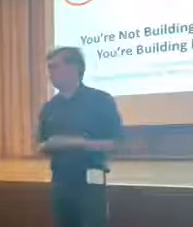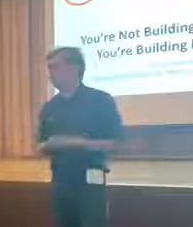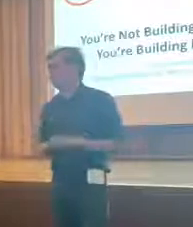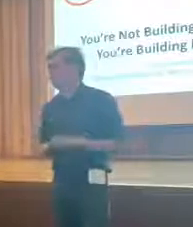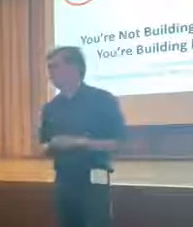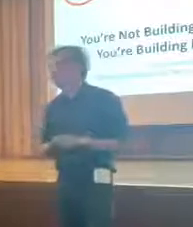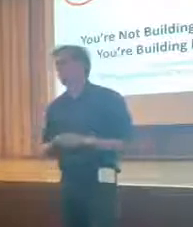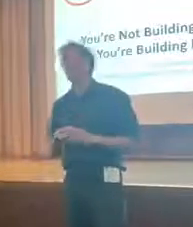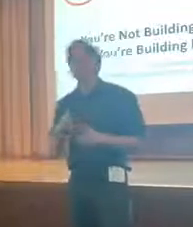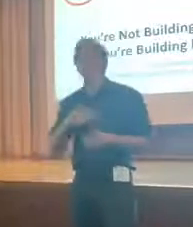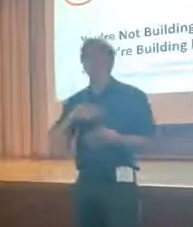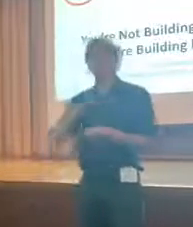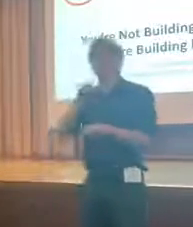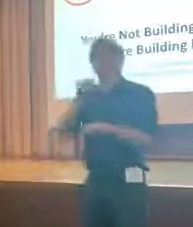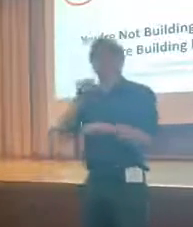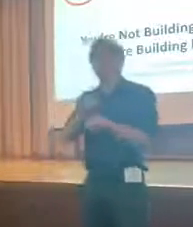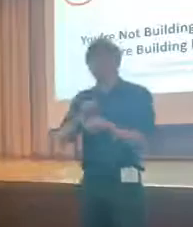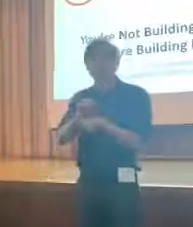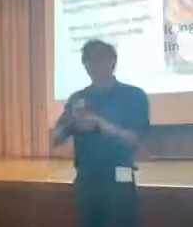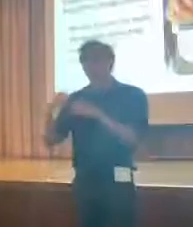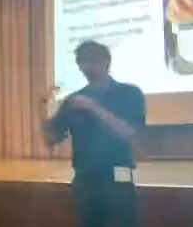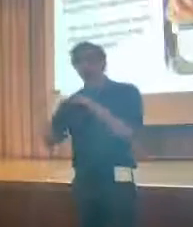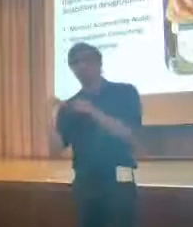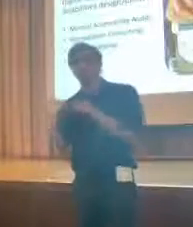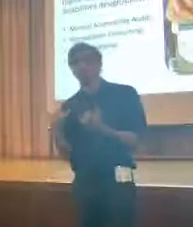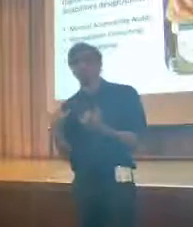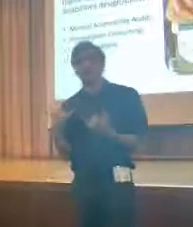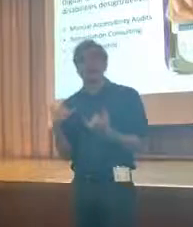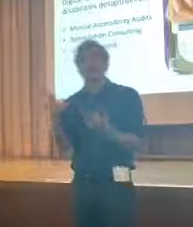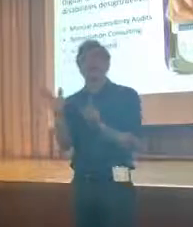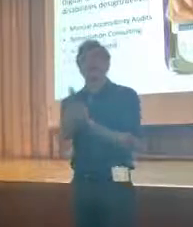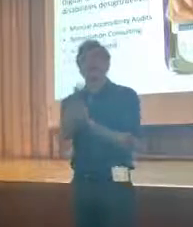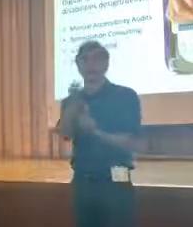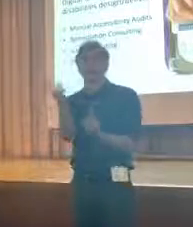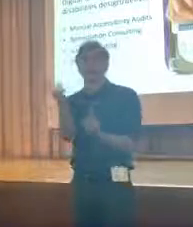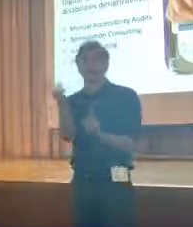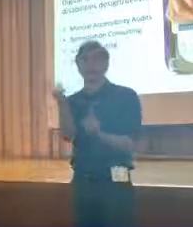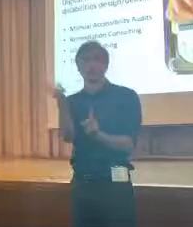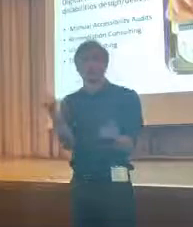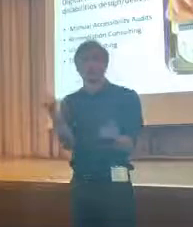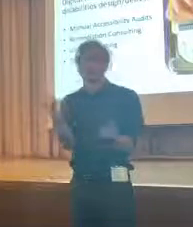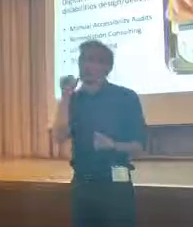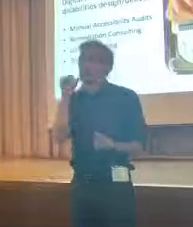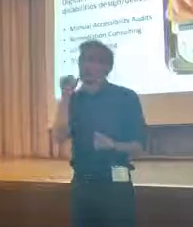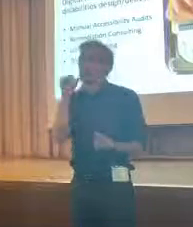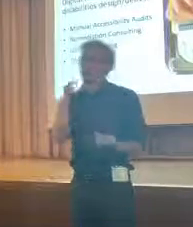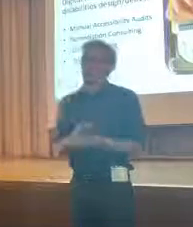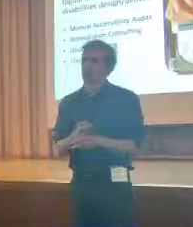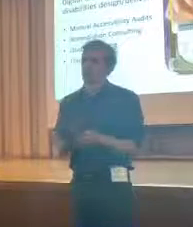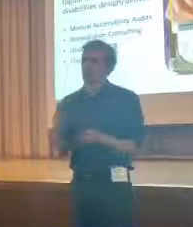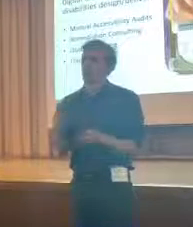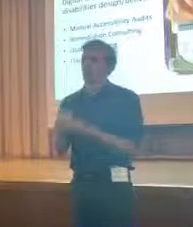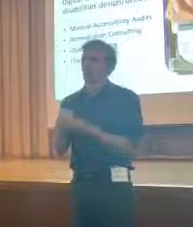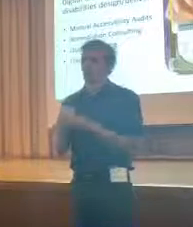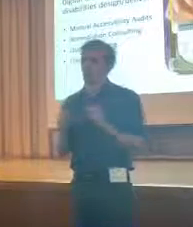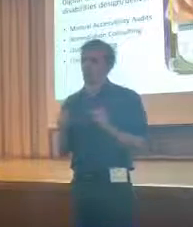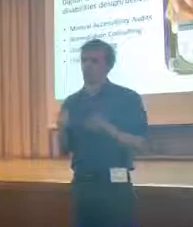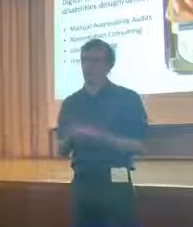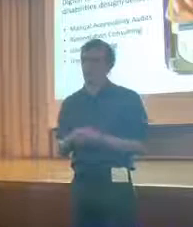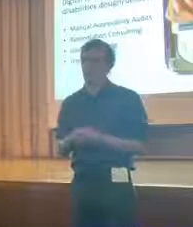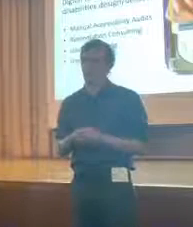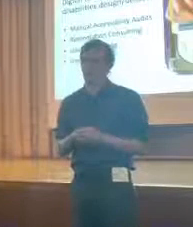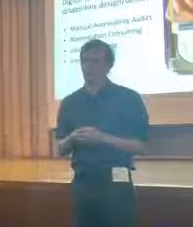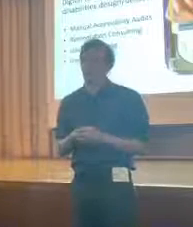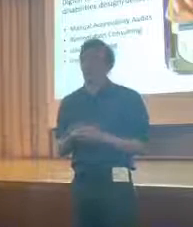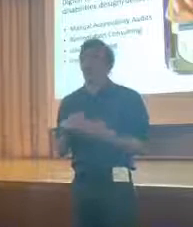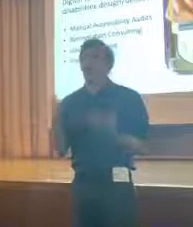this is not as hard as it seems, because it isn't. So just to recap, thanks to the people that stopped by